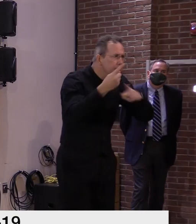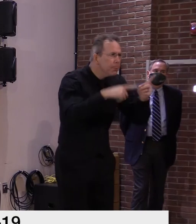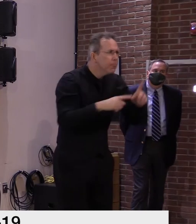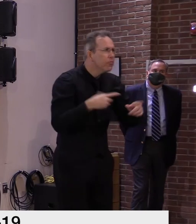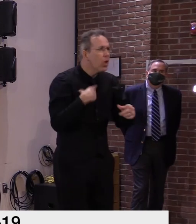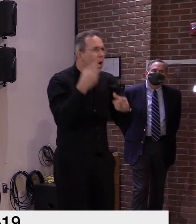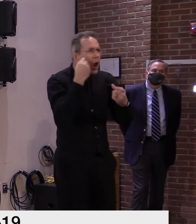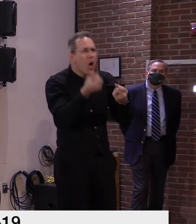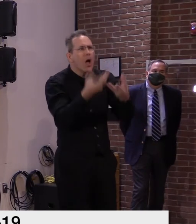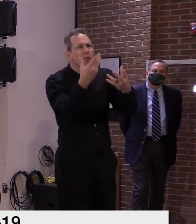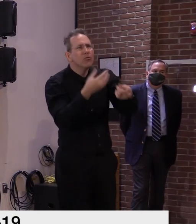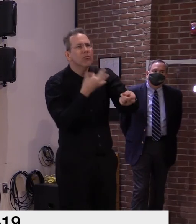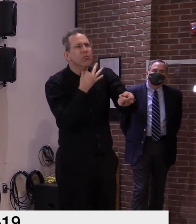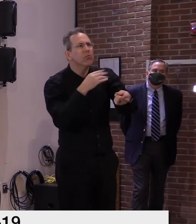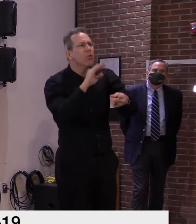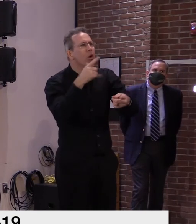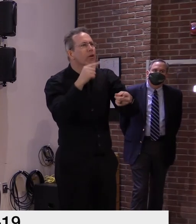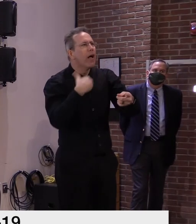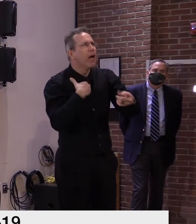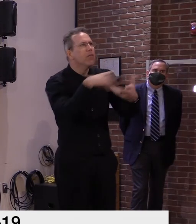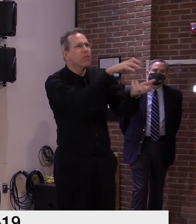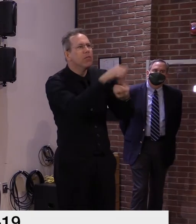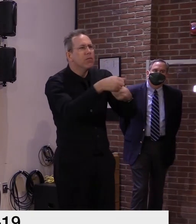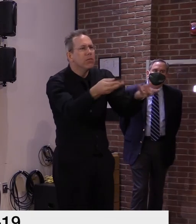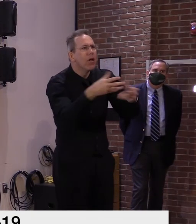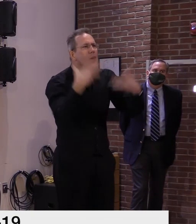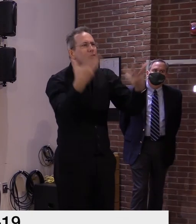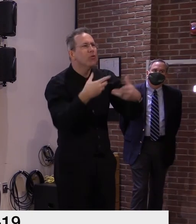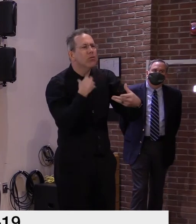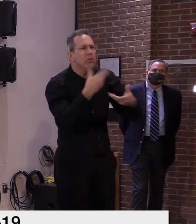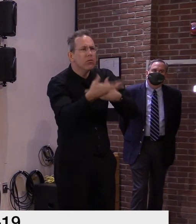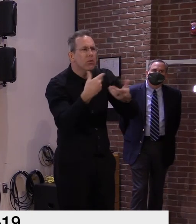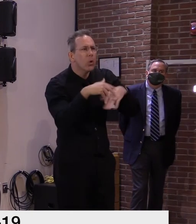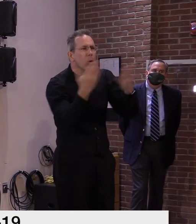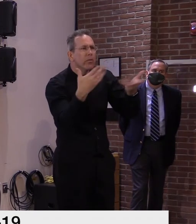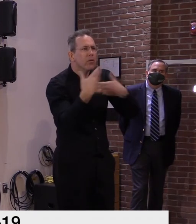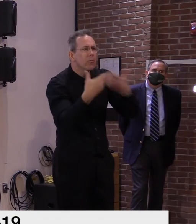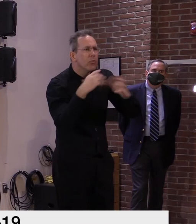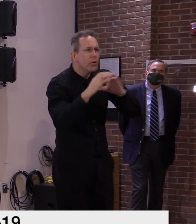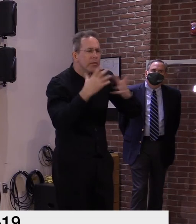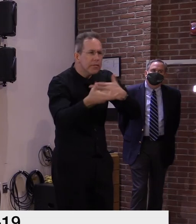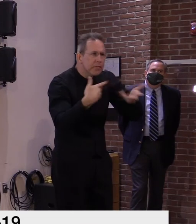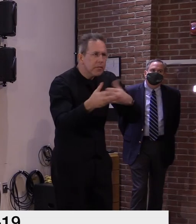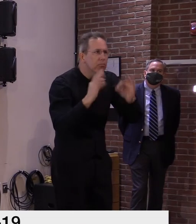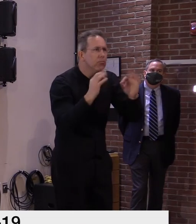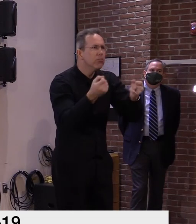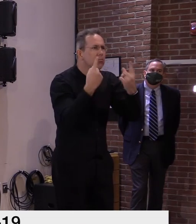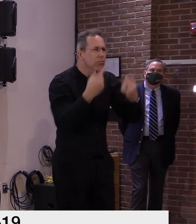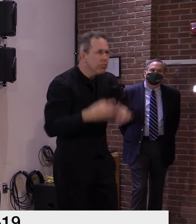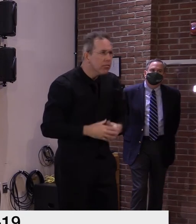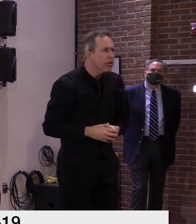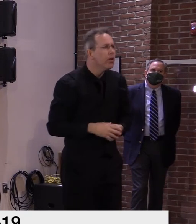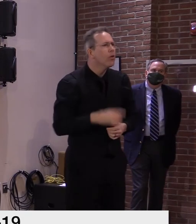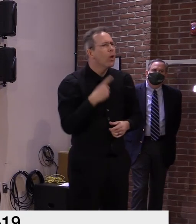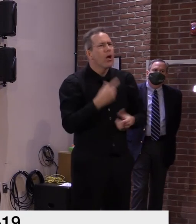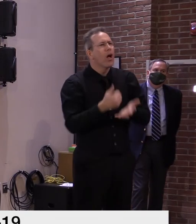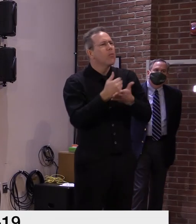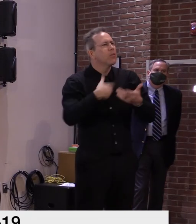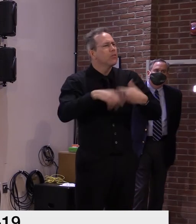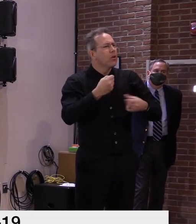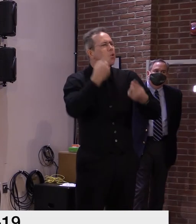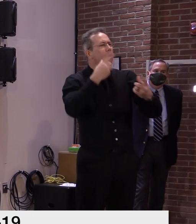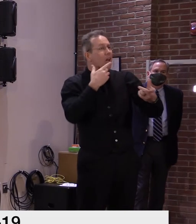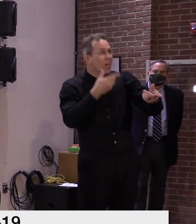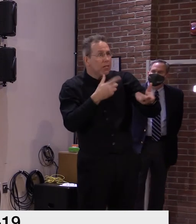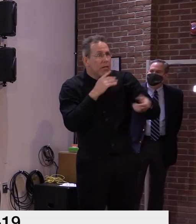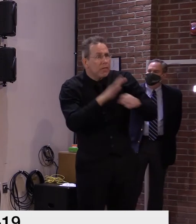when it arrives at Walgreens, and therefore we can help to sort of coordinate that. As we move on, these pharmacy